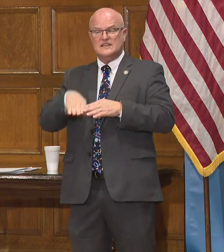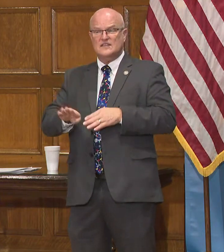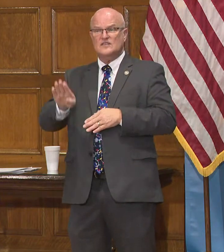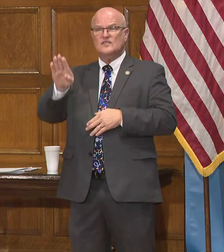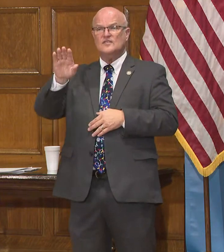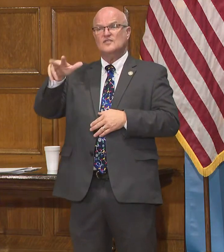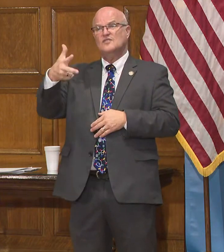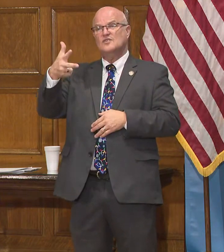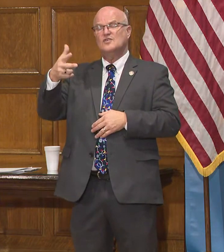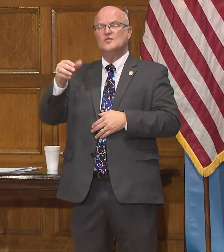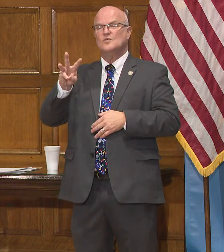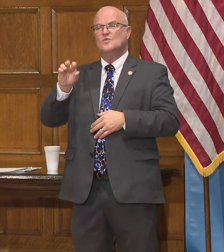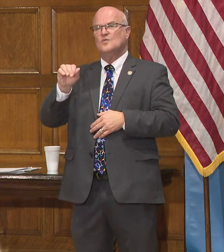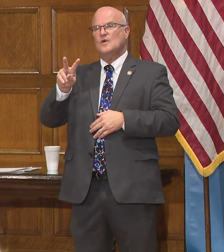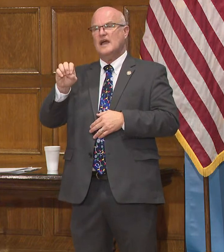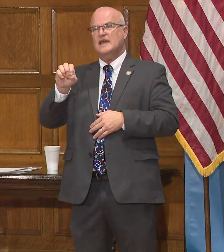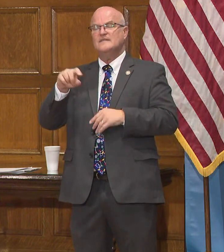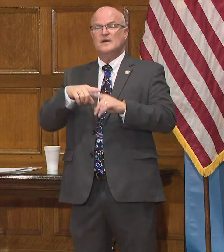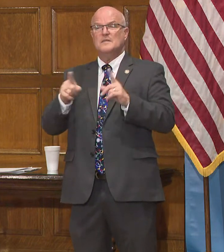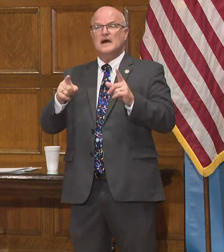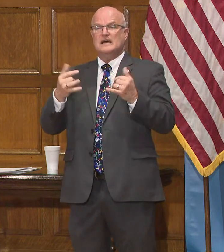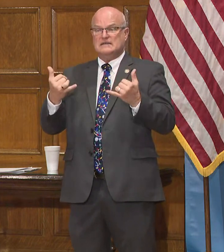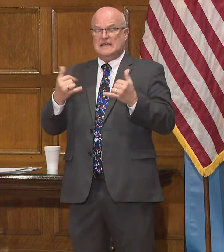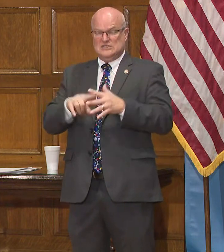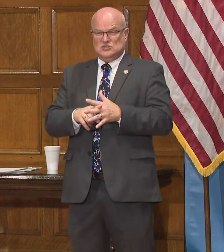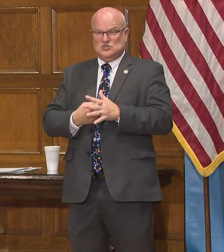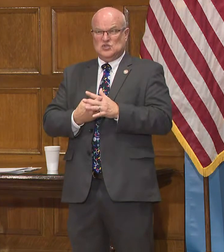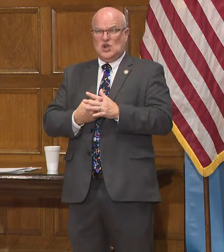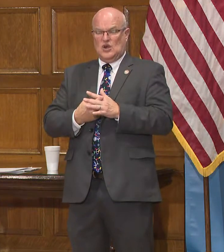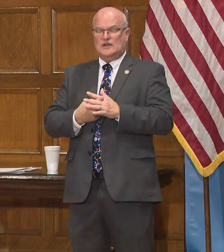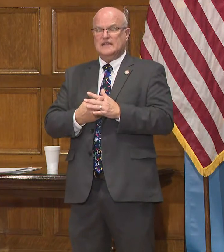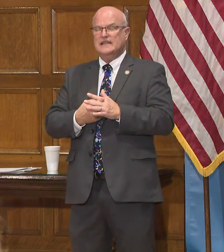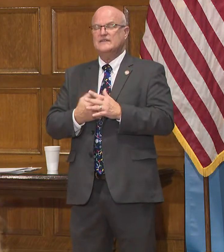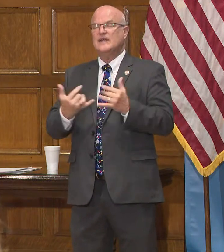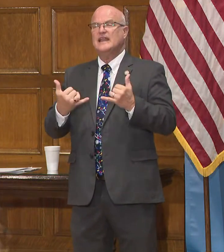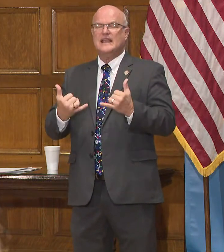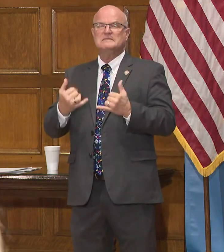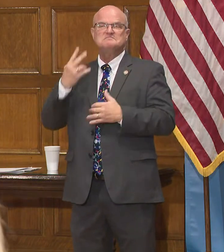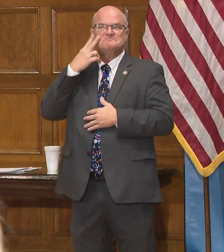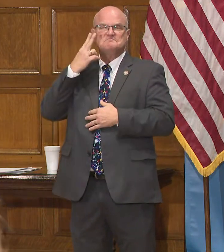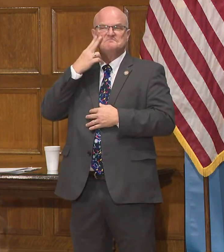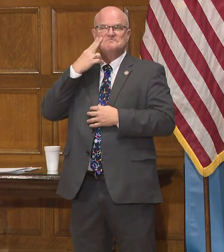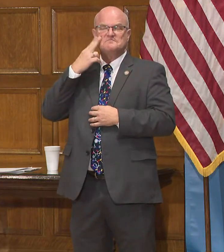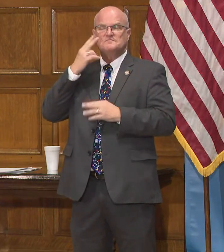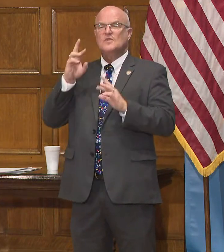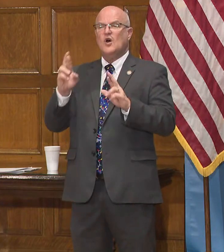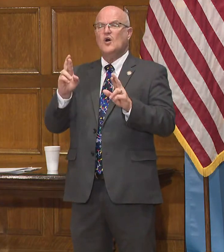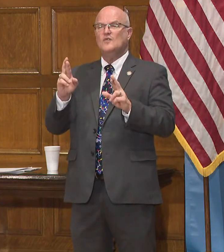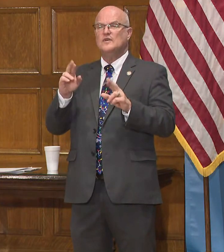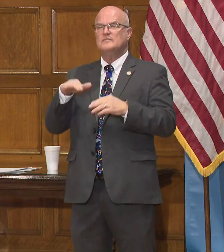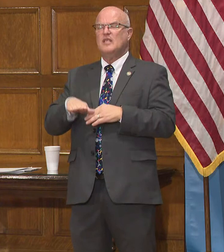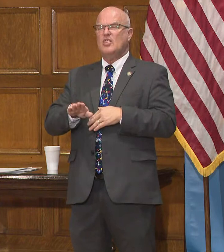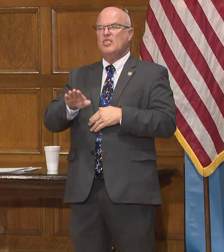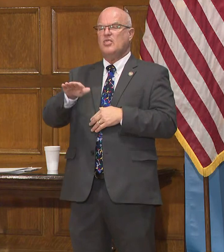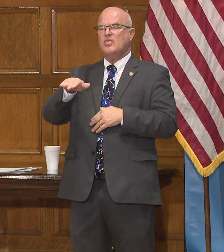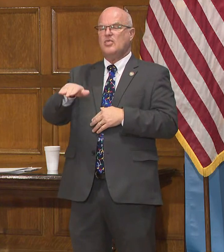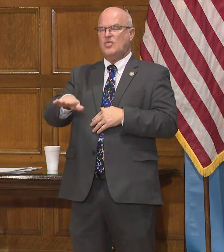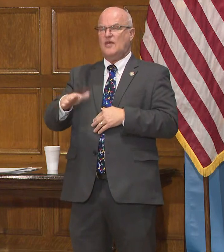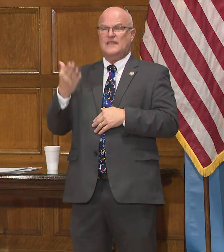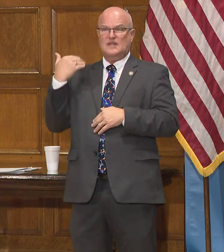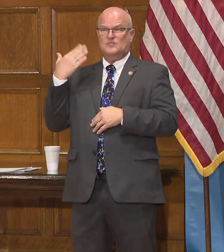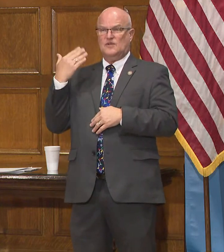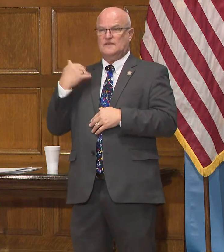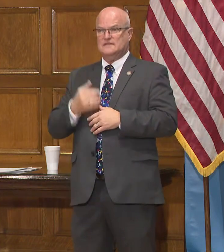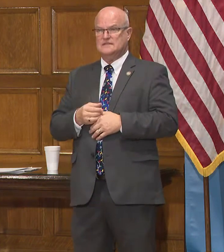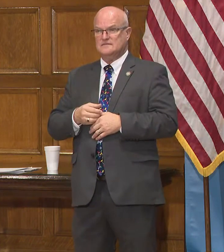but at this point, it looks like it's starting that third wave. We will see. Hopefully, it'll be much flatter than the